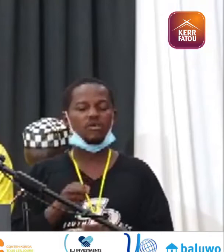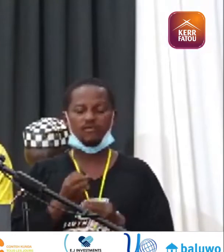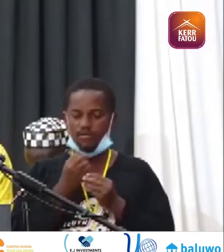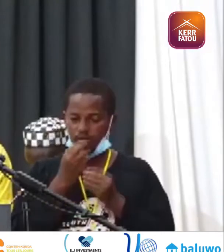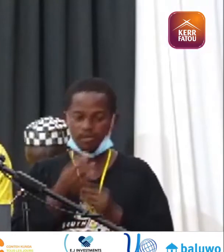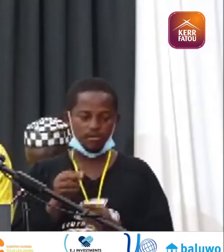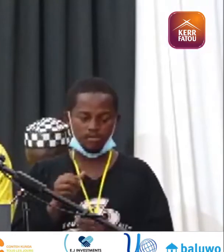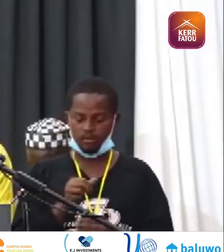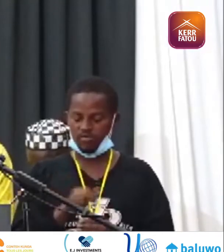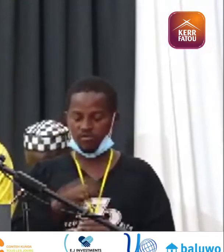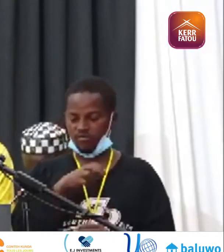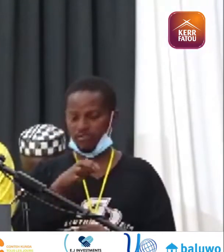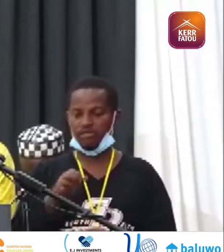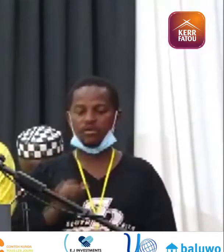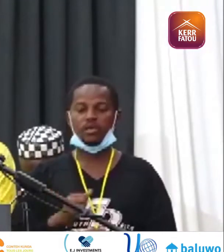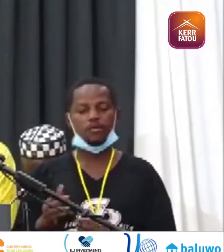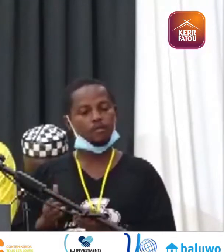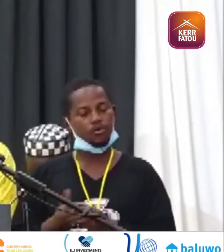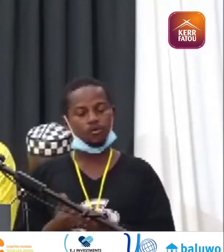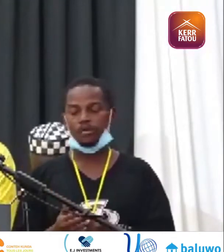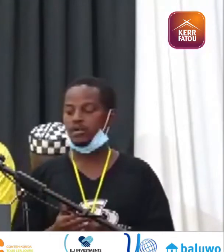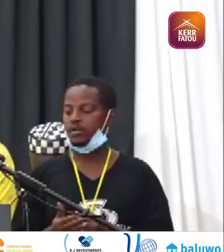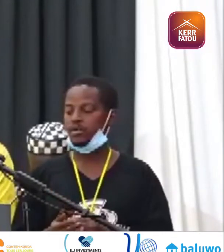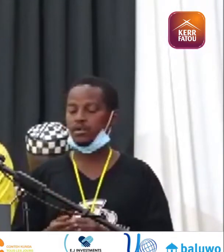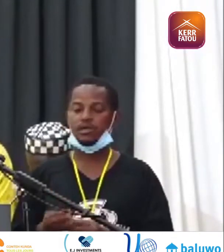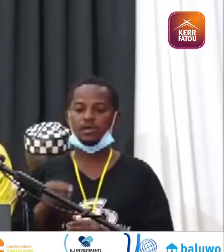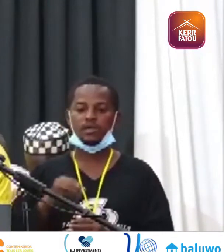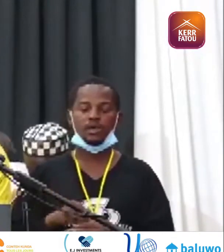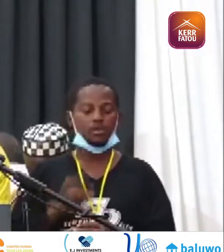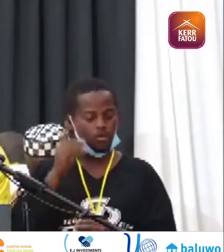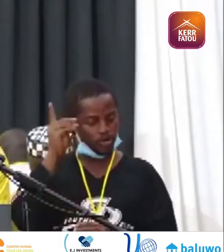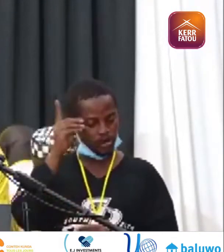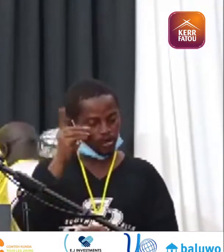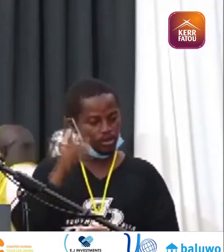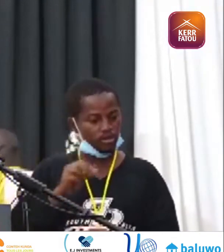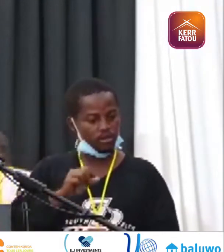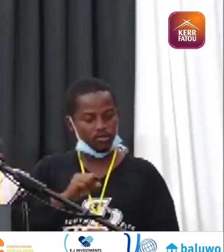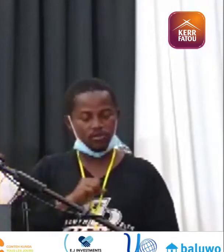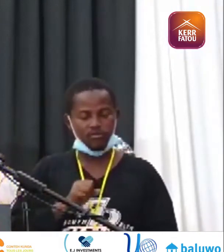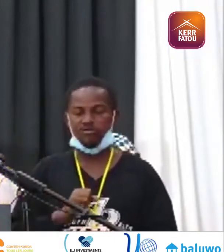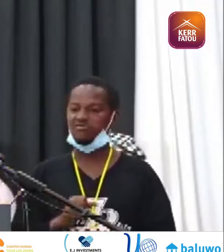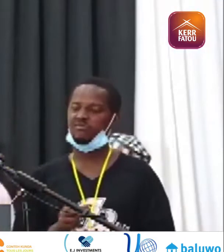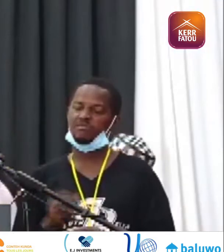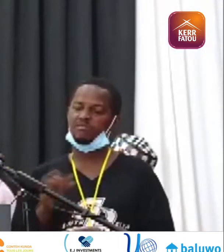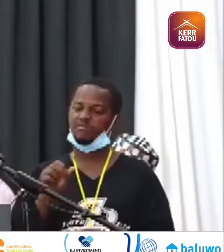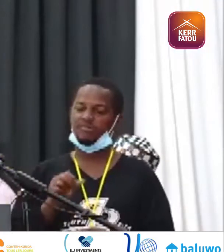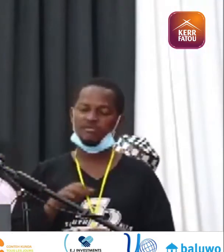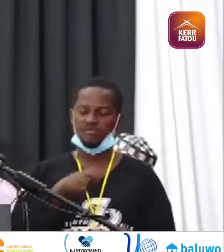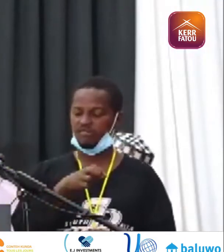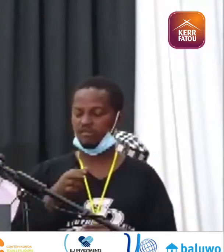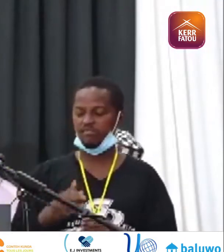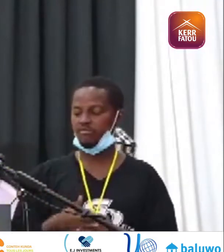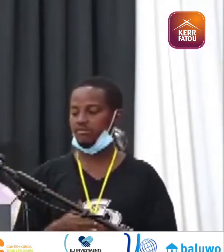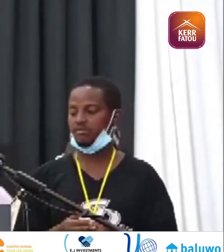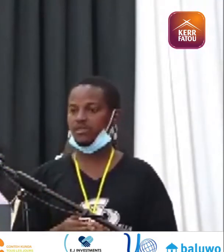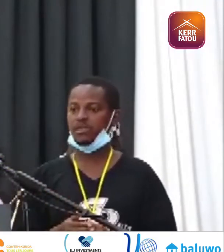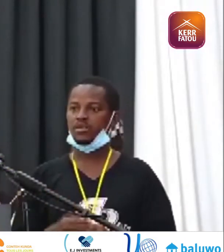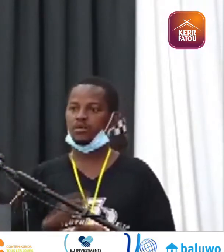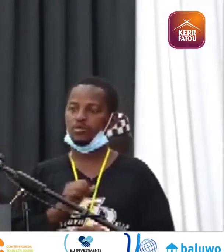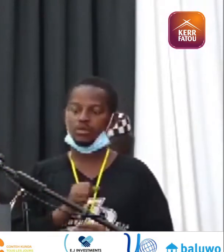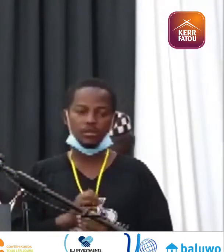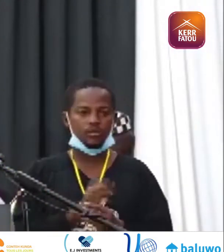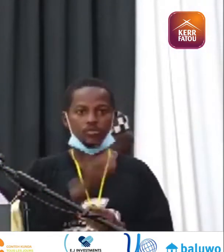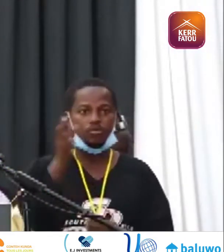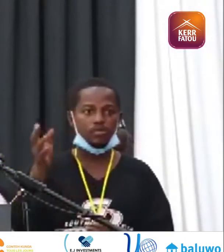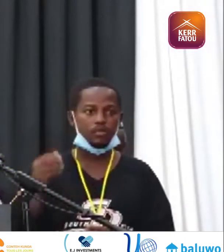information, which are all aimed at political self-aggrandizement, which they